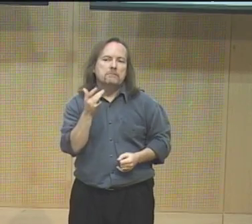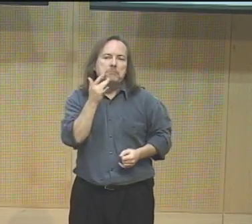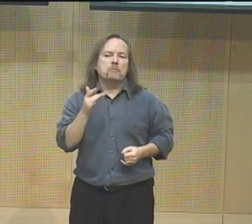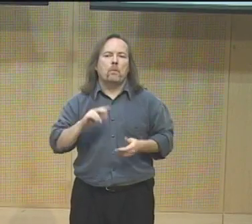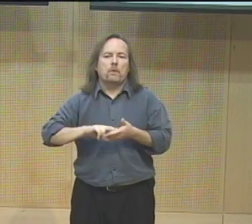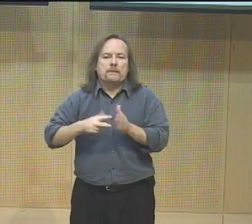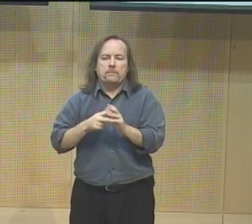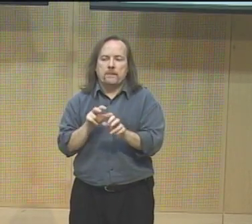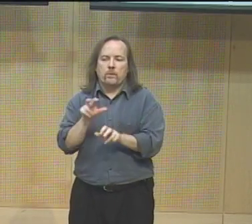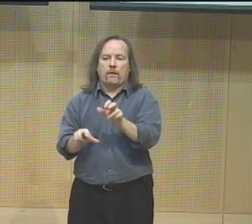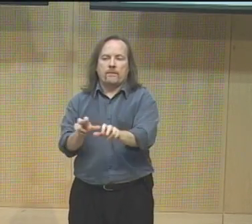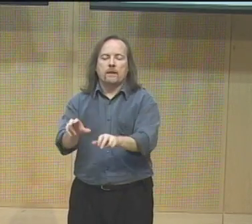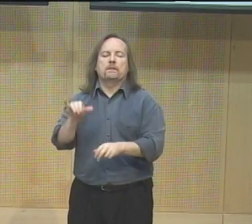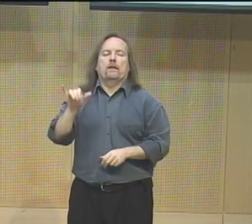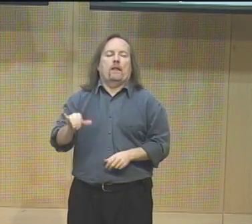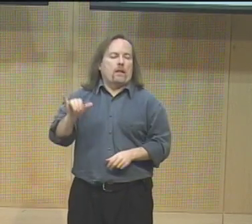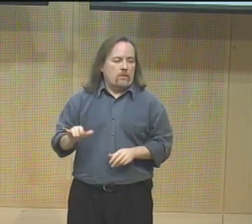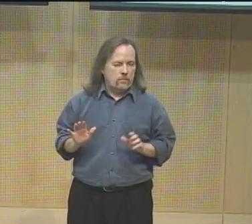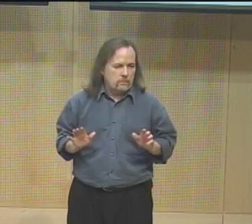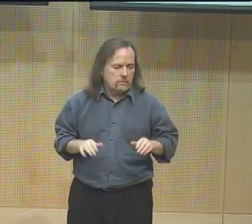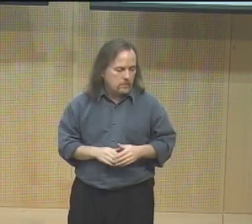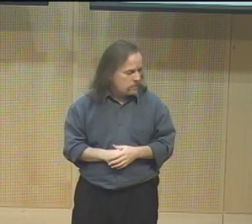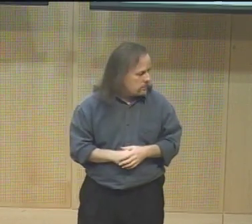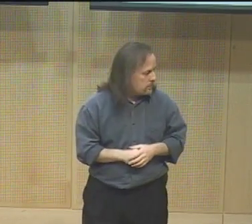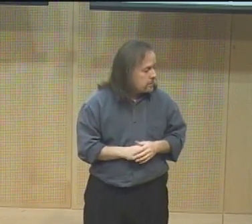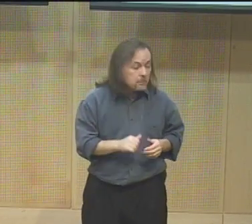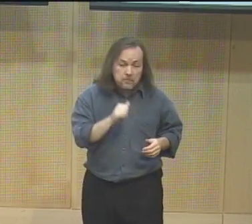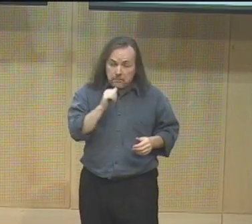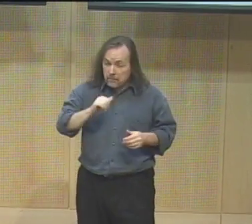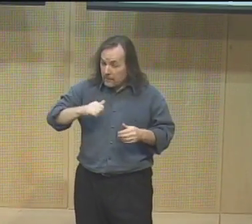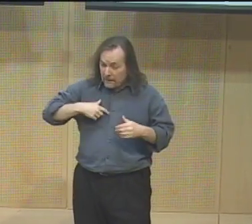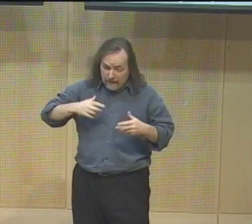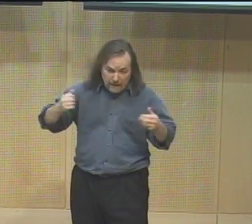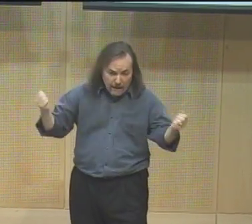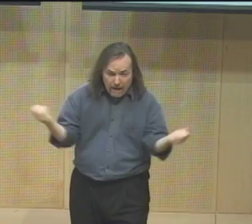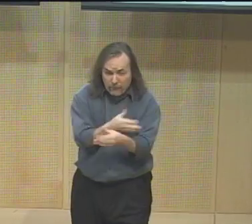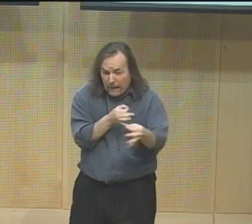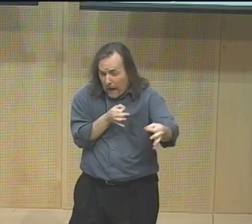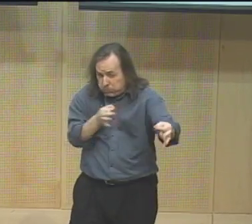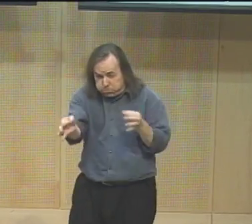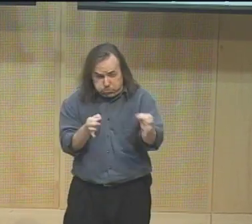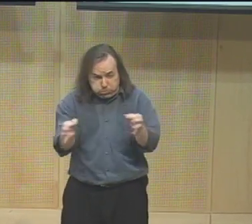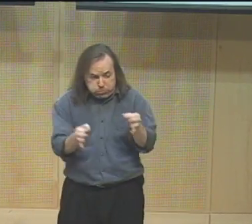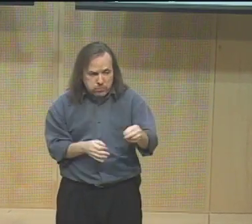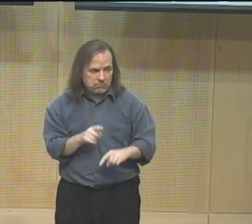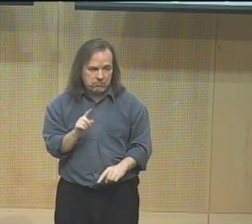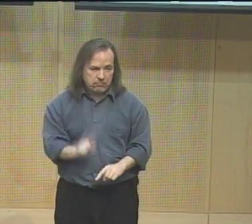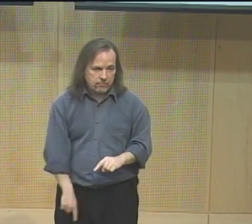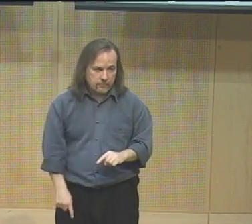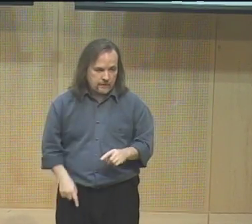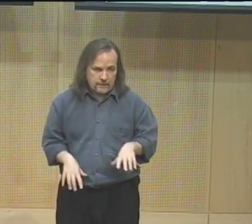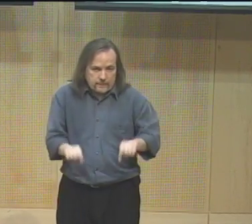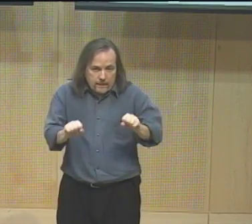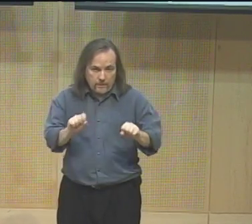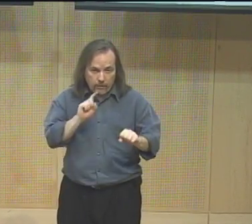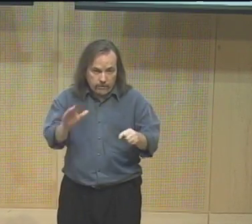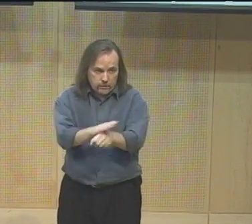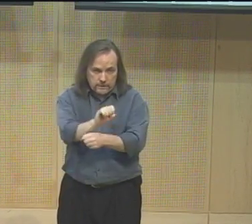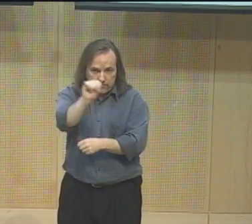not a CFA, so I just want to let you know that. Everything I'm going to talk about today, you